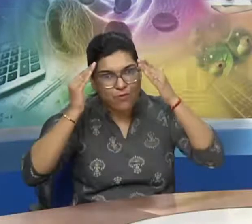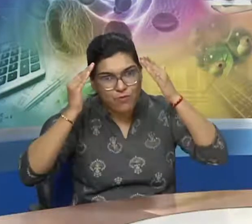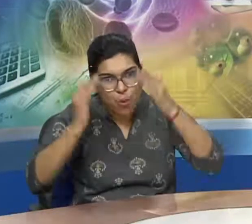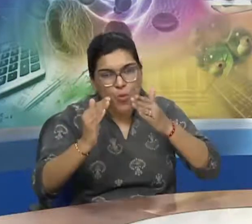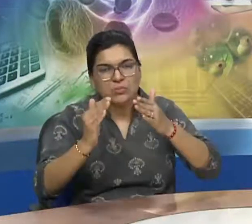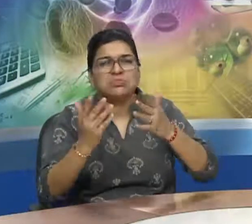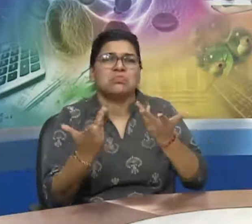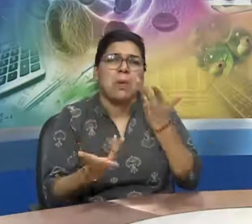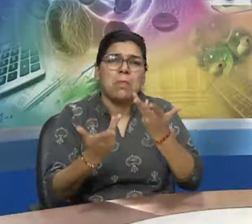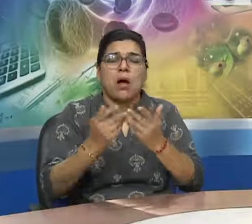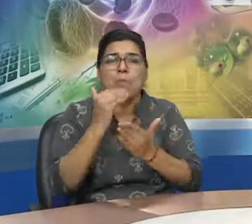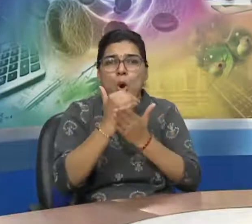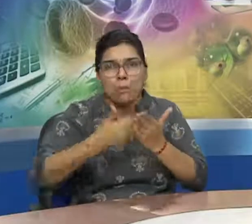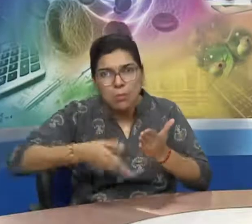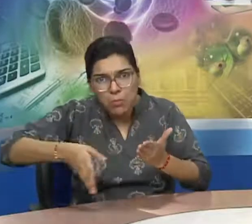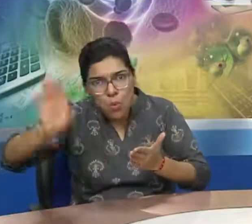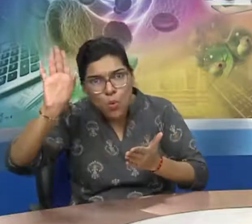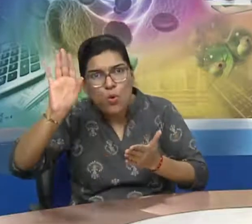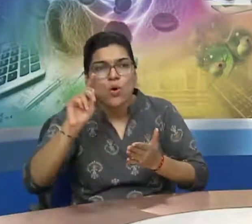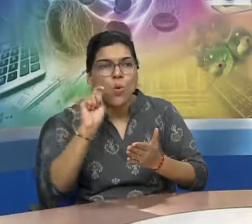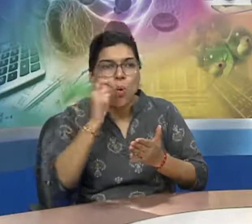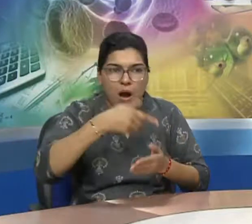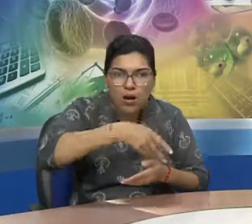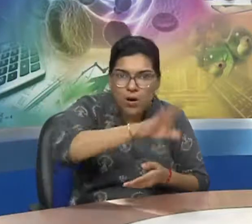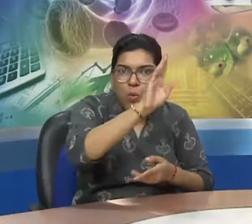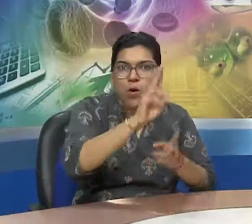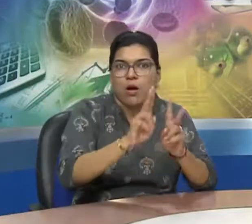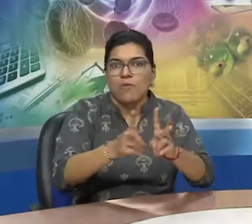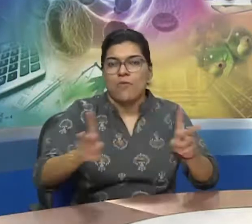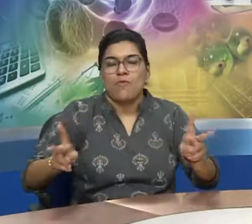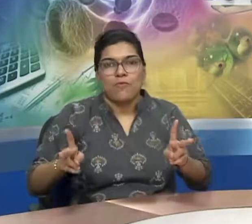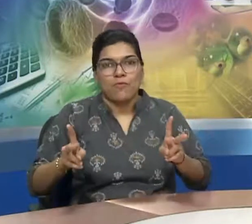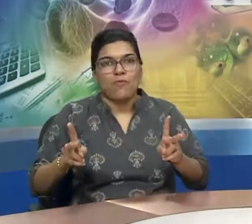and there's very less time to talk to each other.